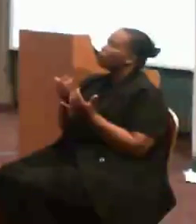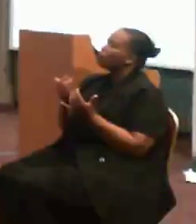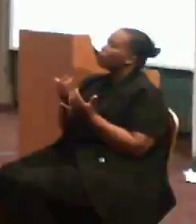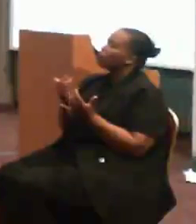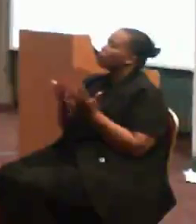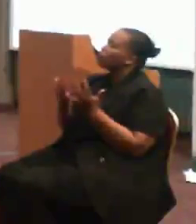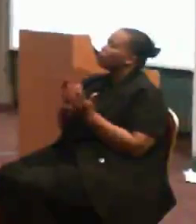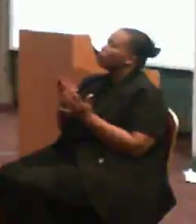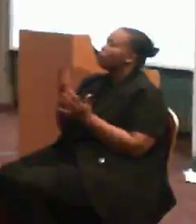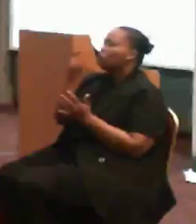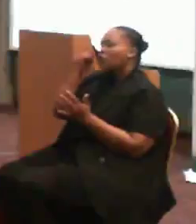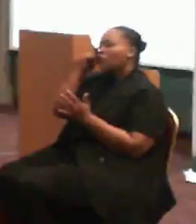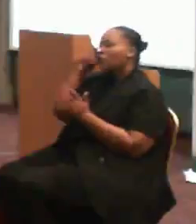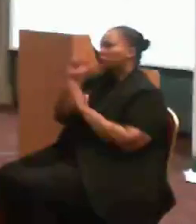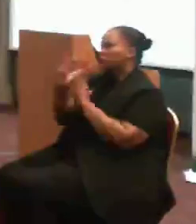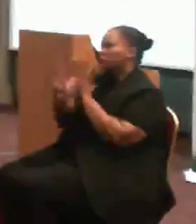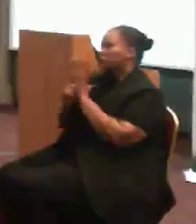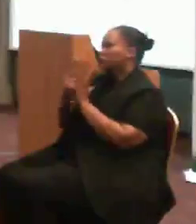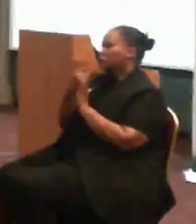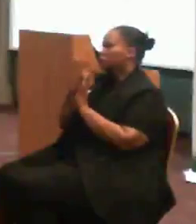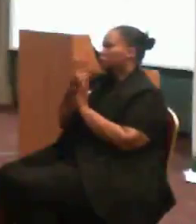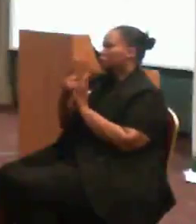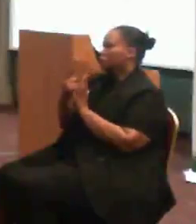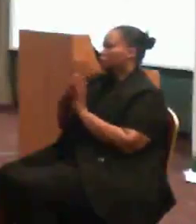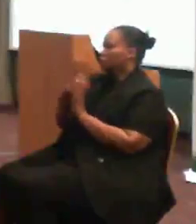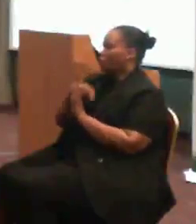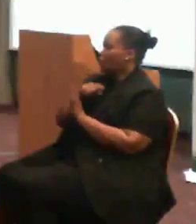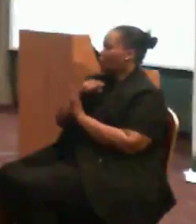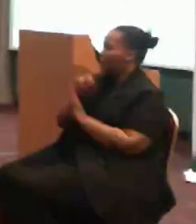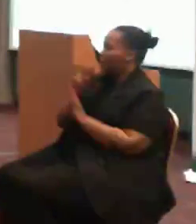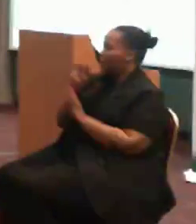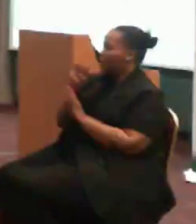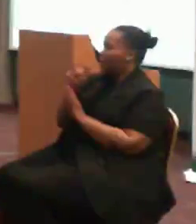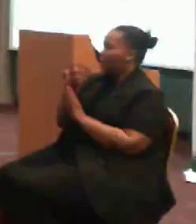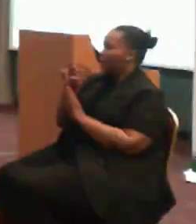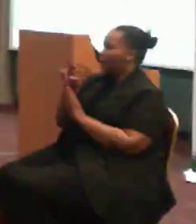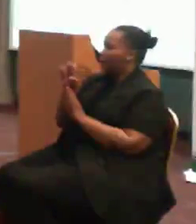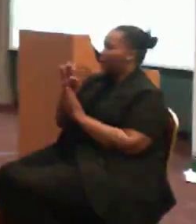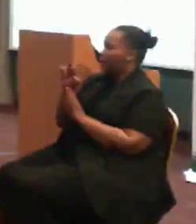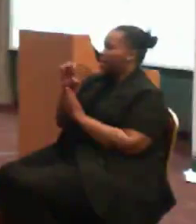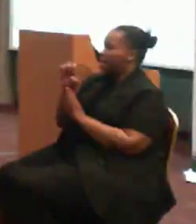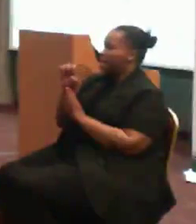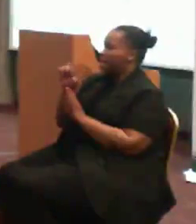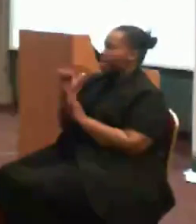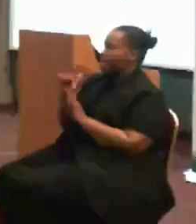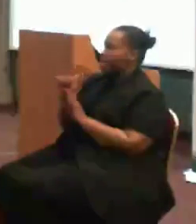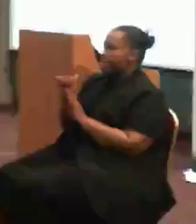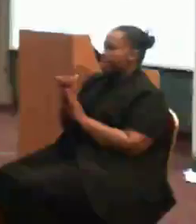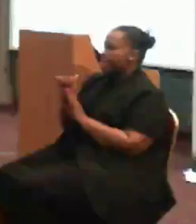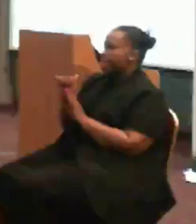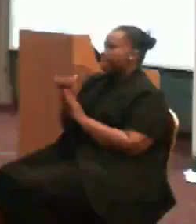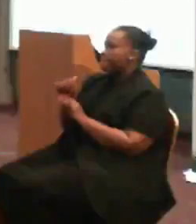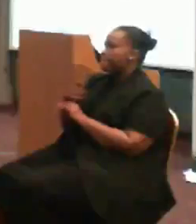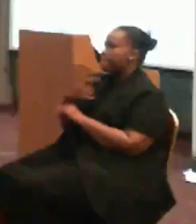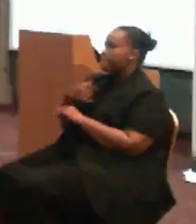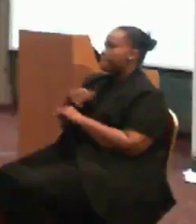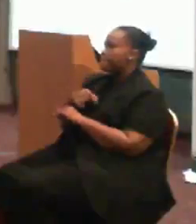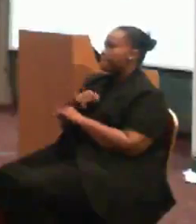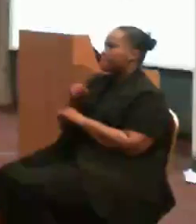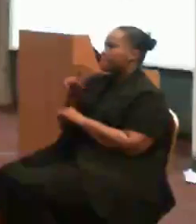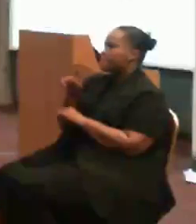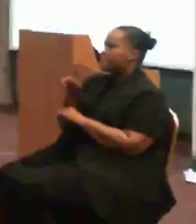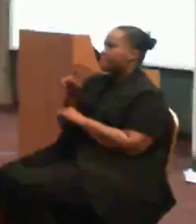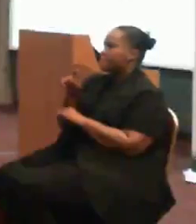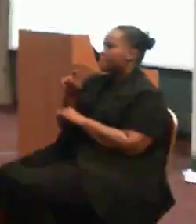as a regulator, we're supposed to allow you to recover at the cost of an efficient regulator, and that